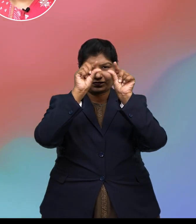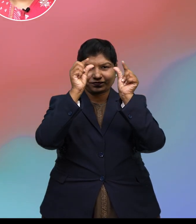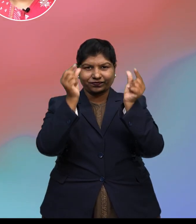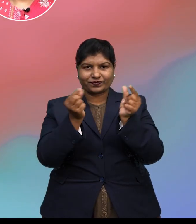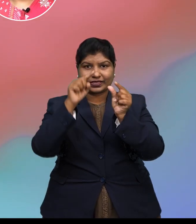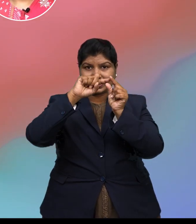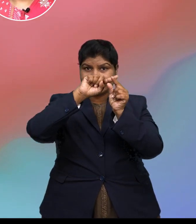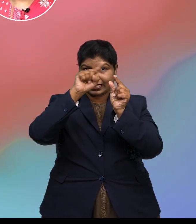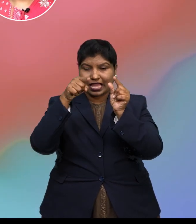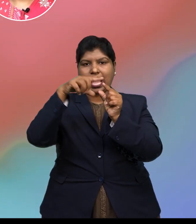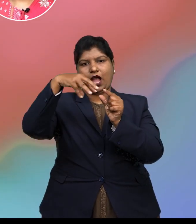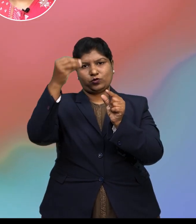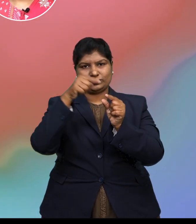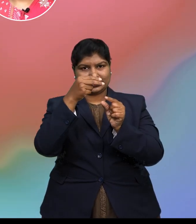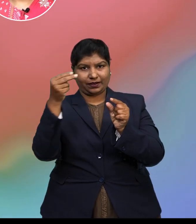mesoderm